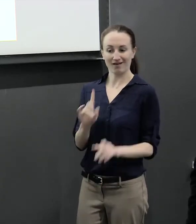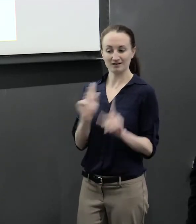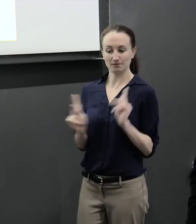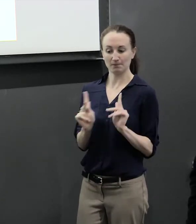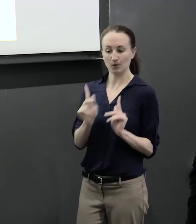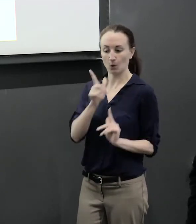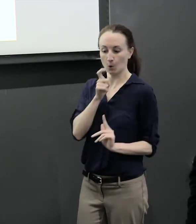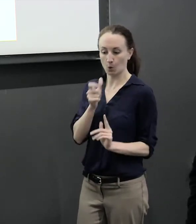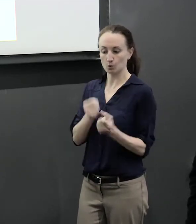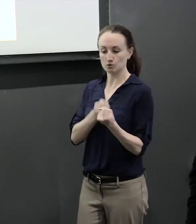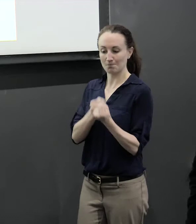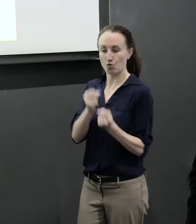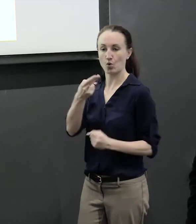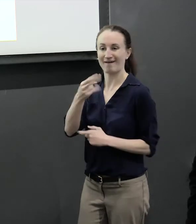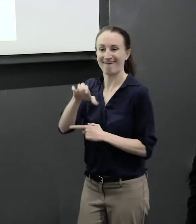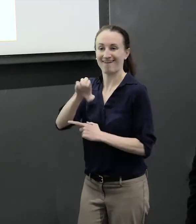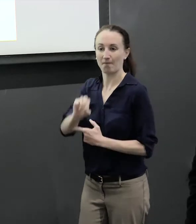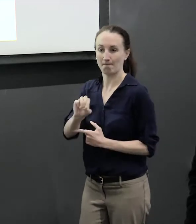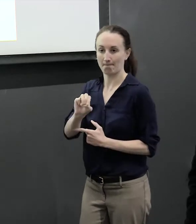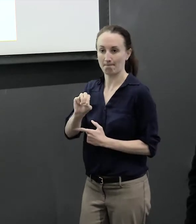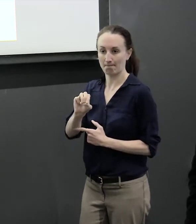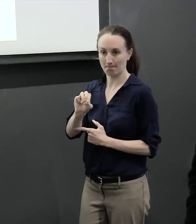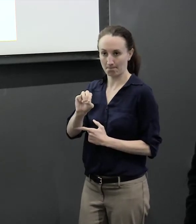him. Okay.